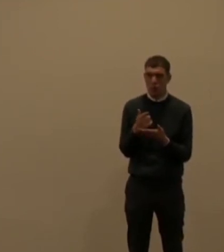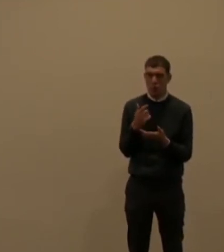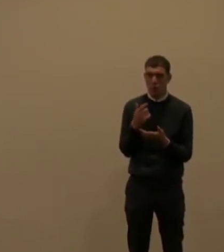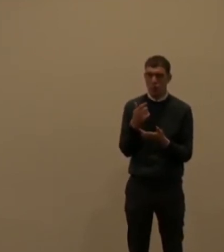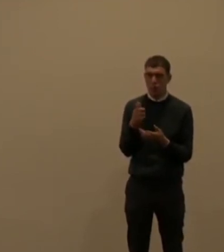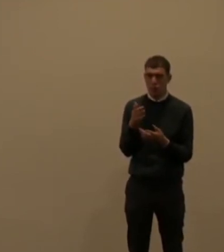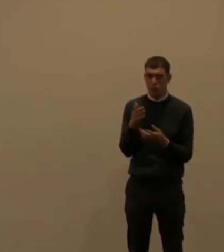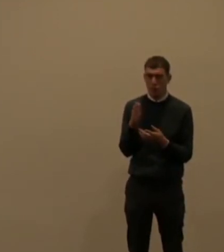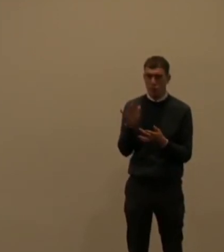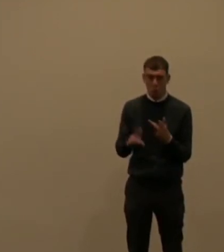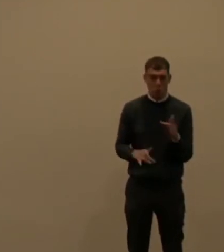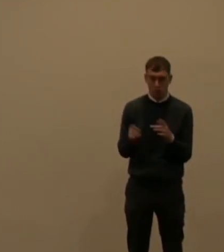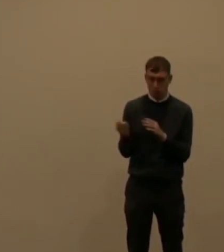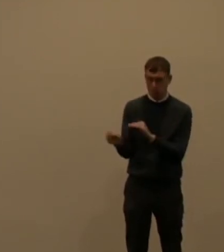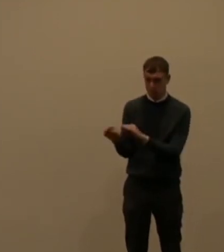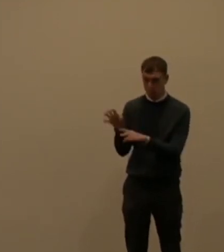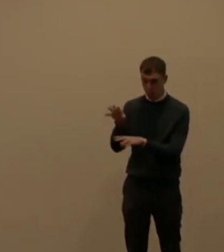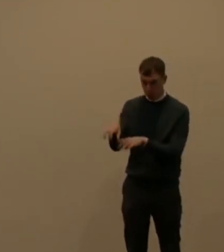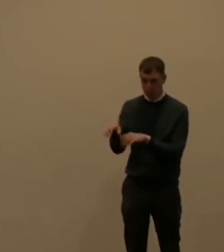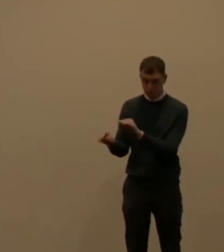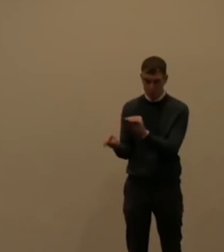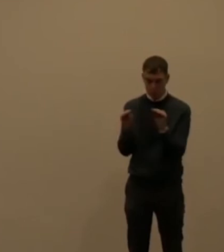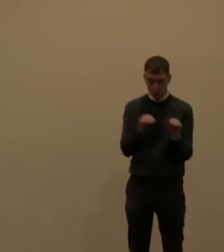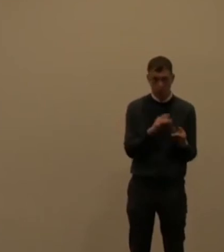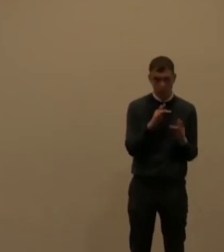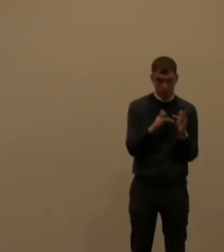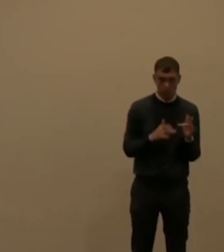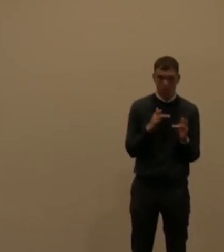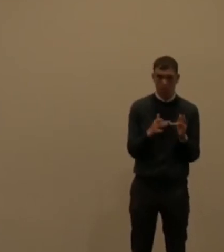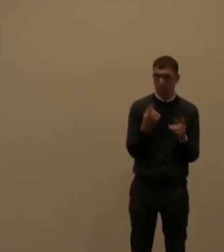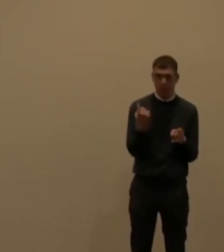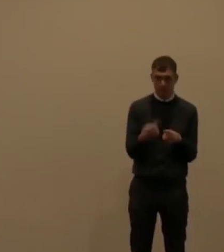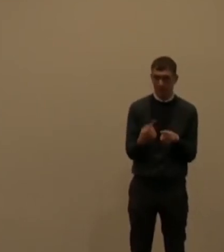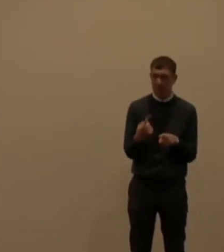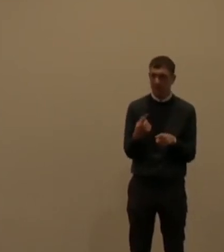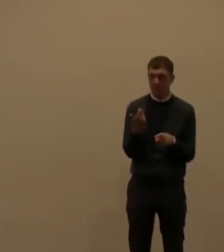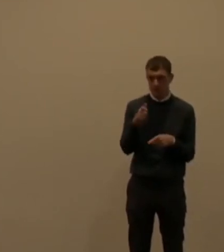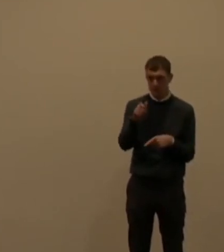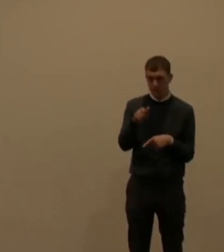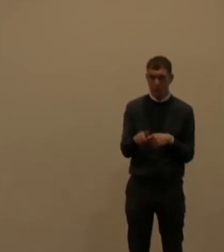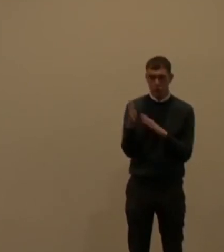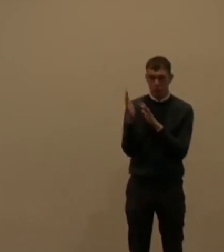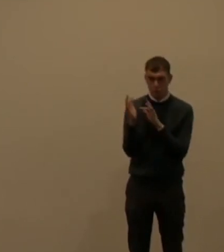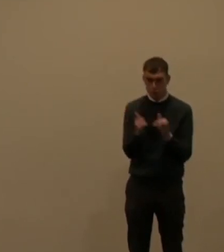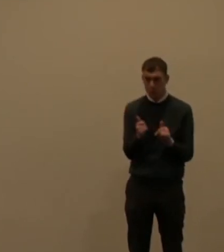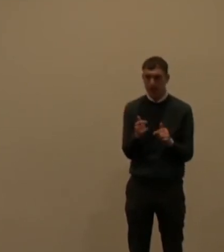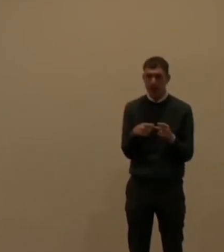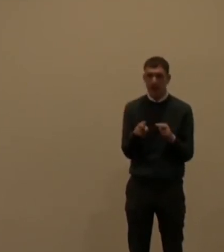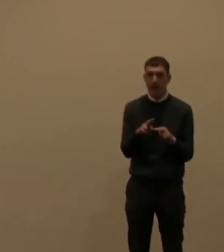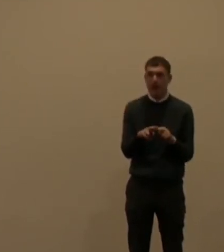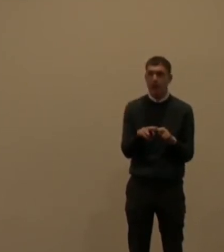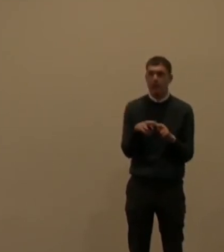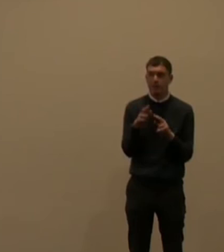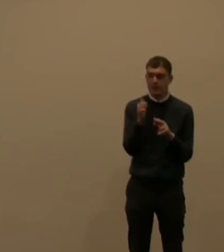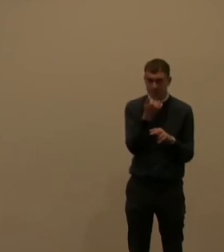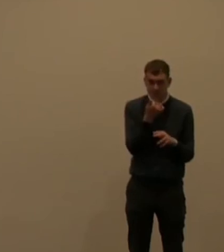to online, it made it there faster than we would have done ourselves. And we had a person who could always check up if we figured out